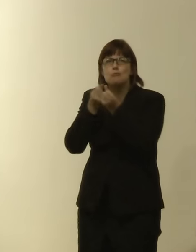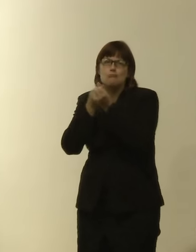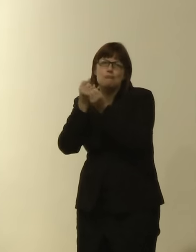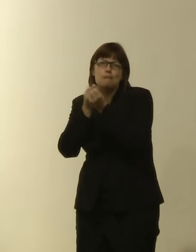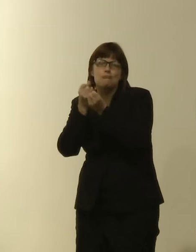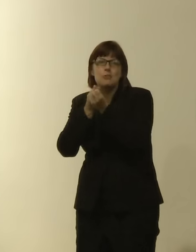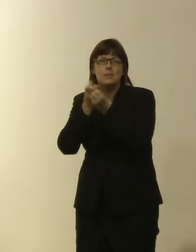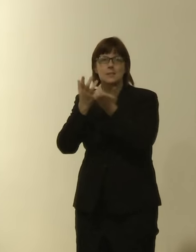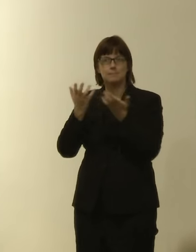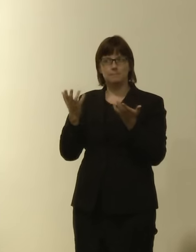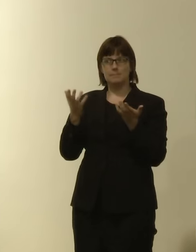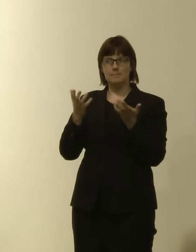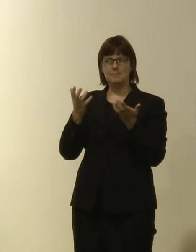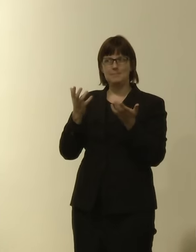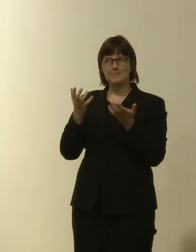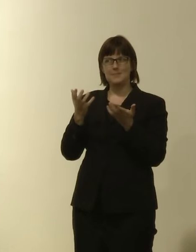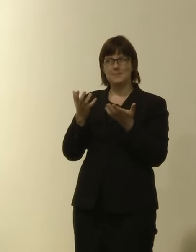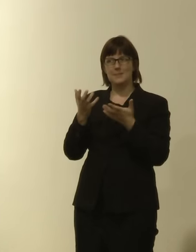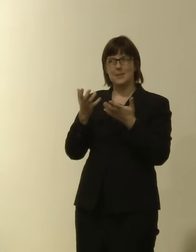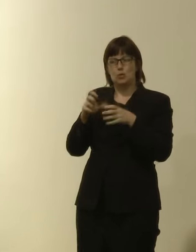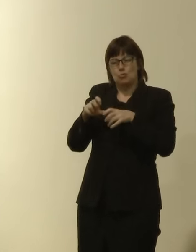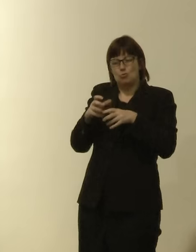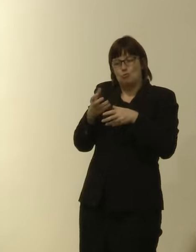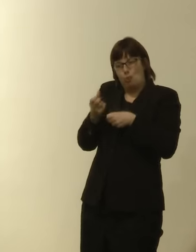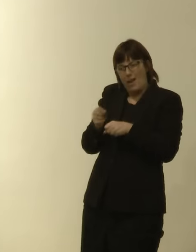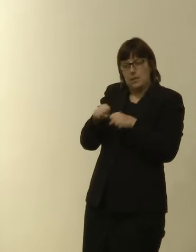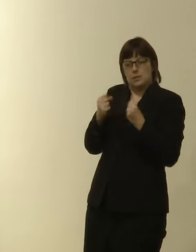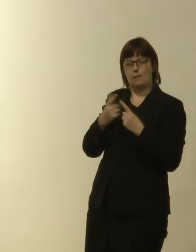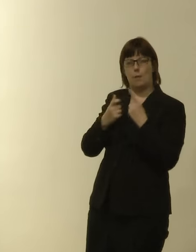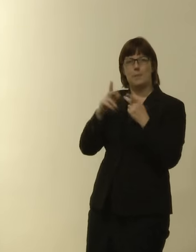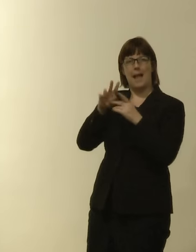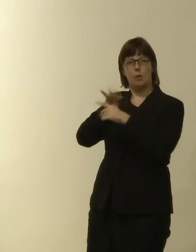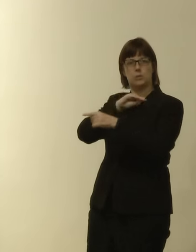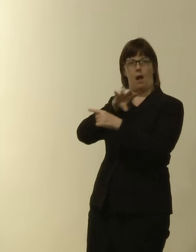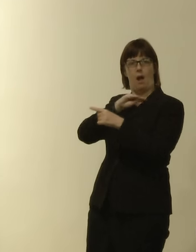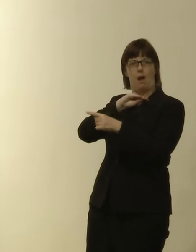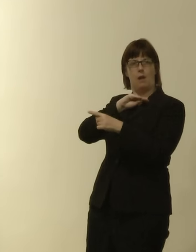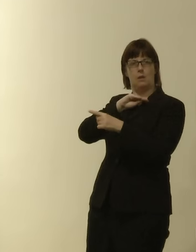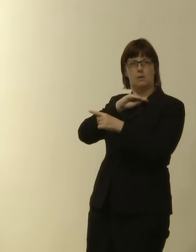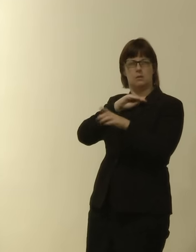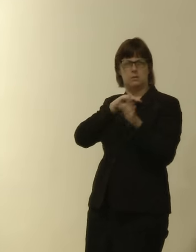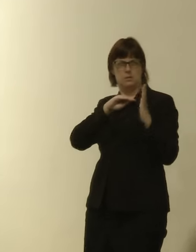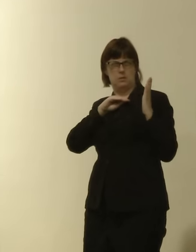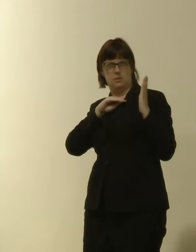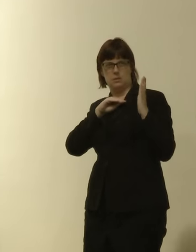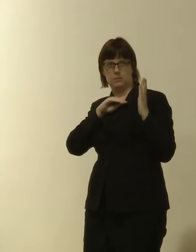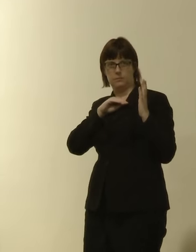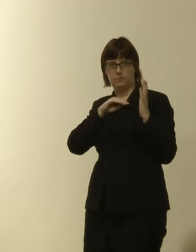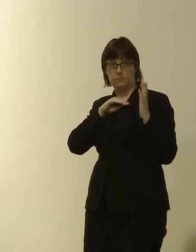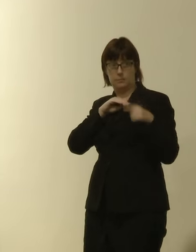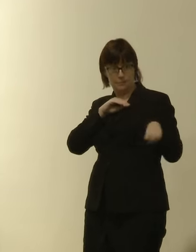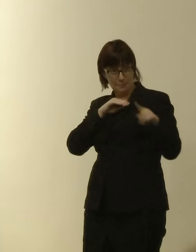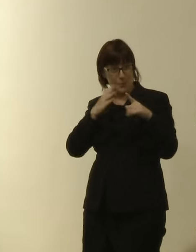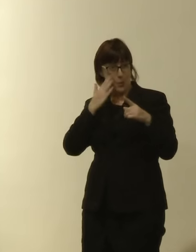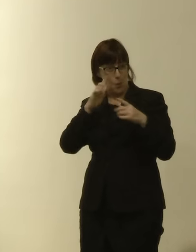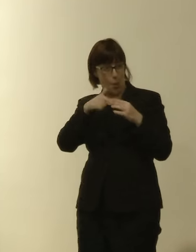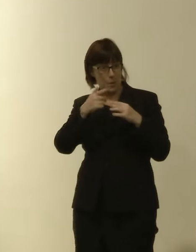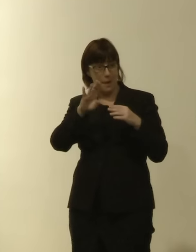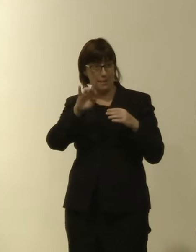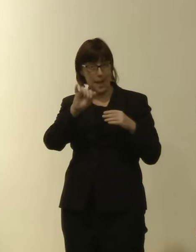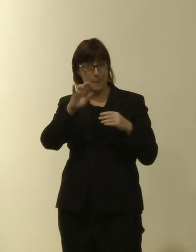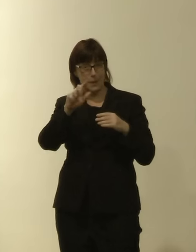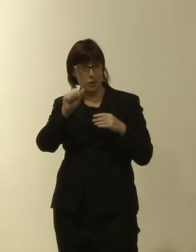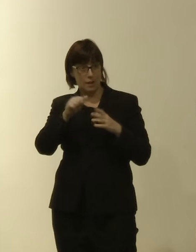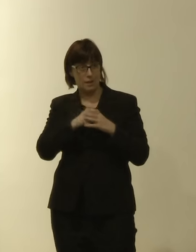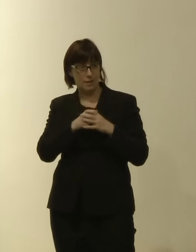hanging together. The mistrust was really of outsiders. And I'm asking you, who knows anything about the history of Liberia and Sierra Leone,